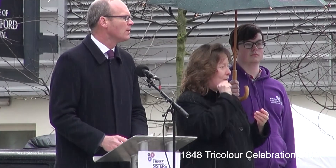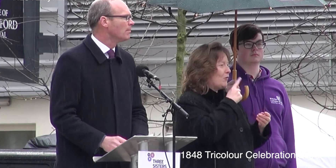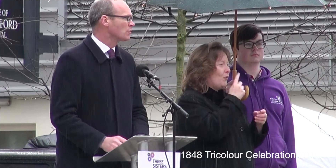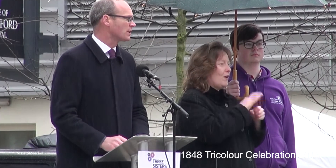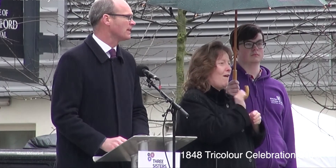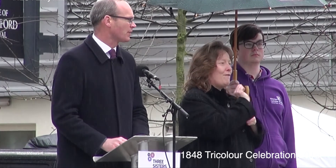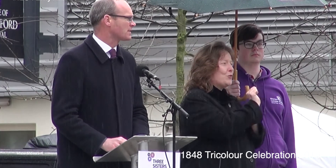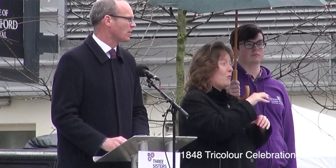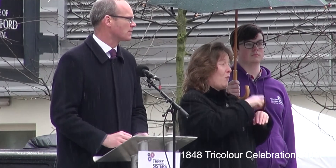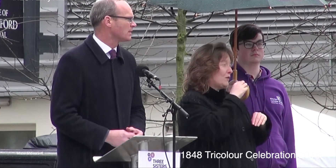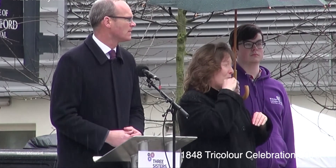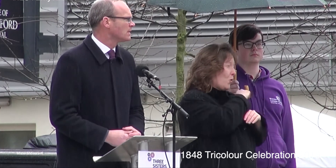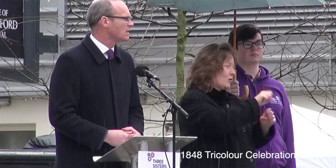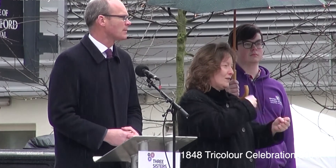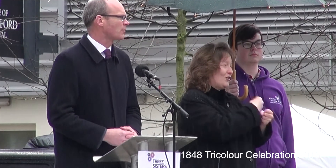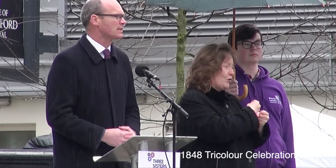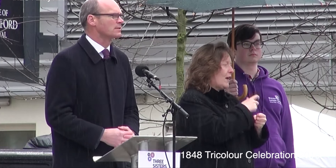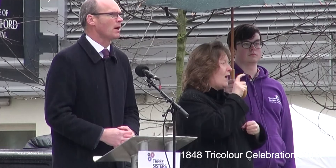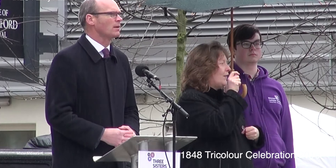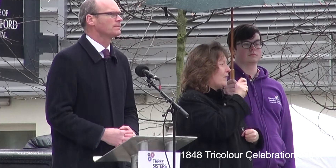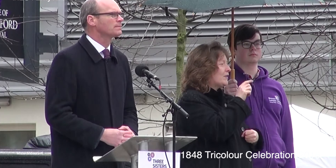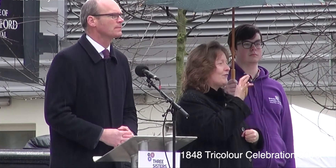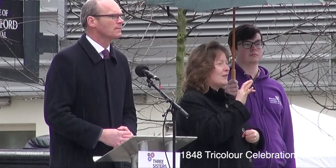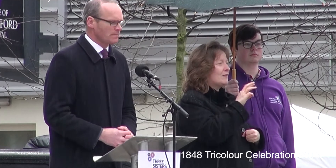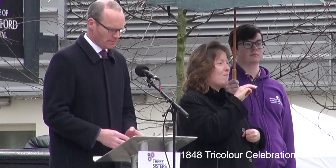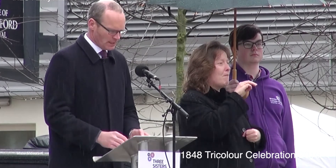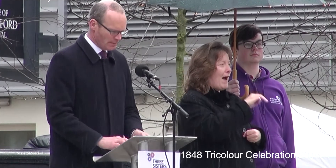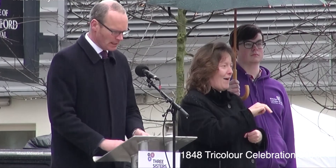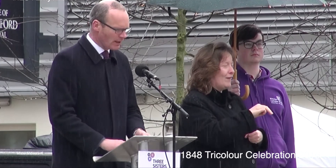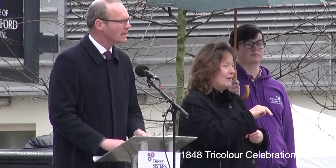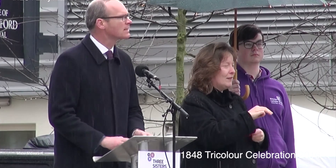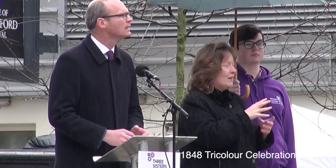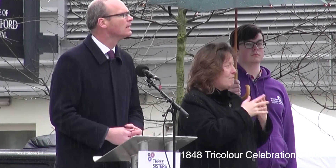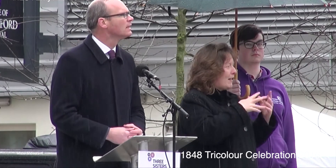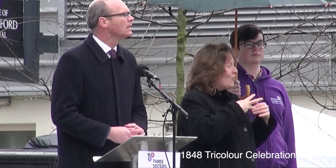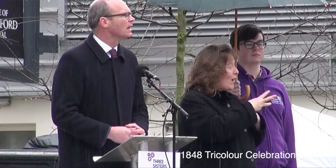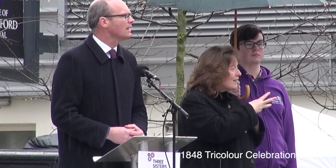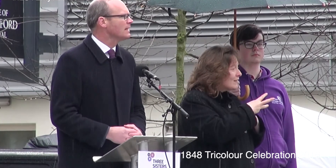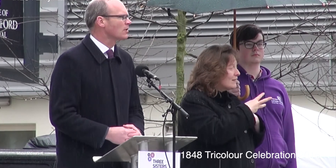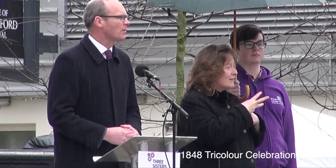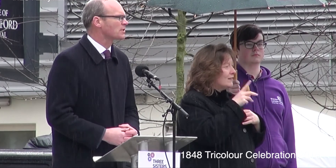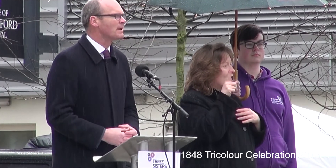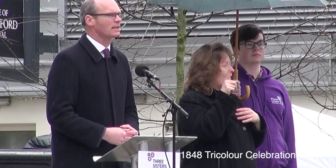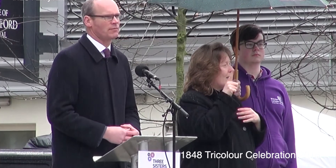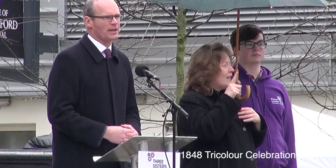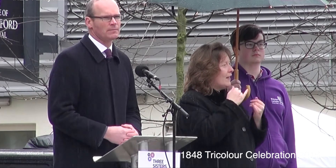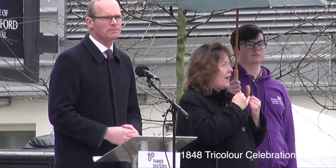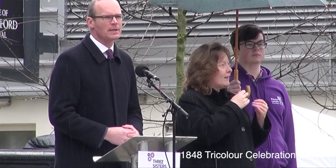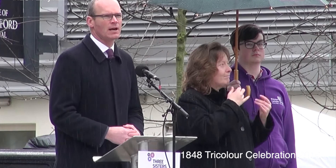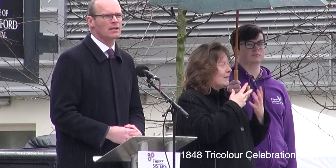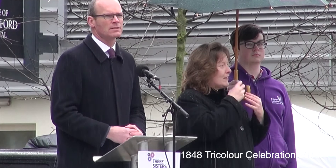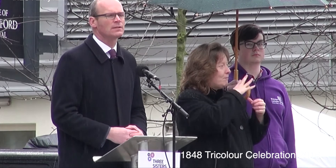your most significant sons, Thomas Francis Meagher. In many ways, he is almost a mythical